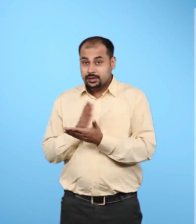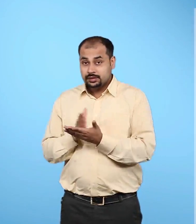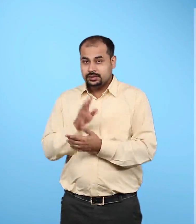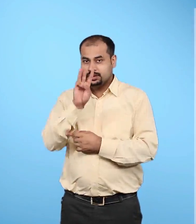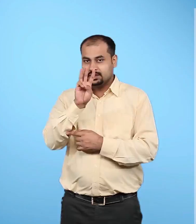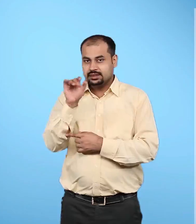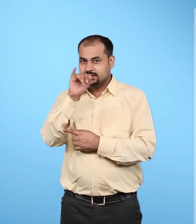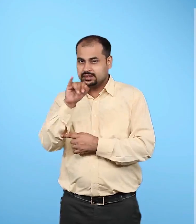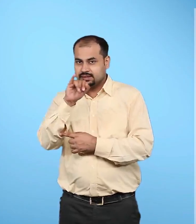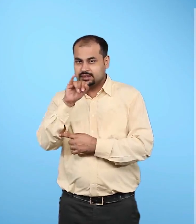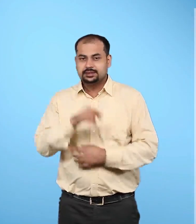Page 36.